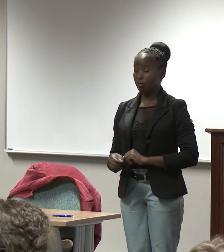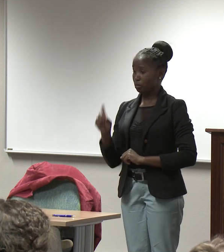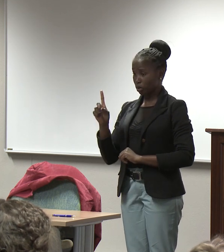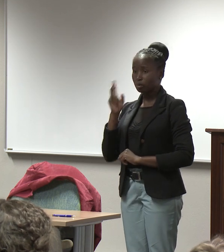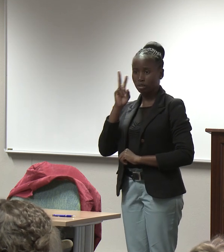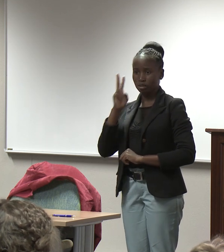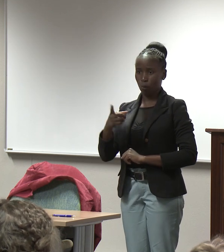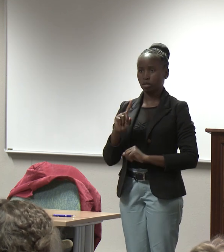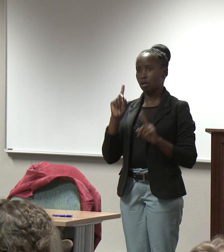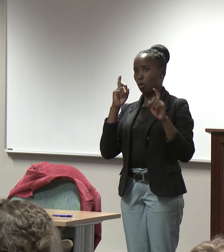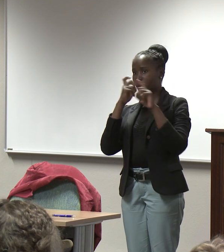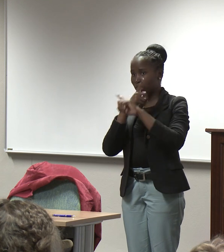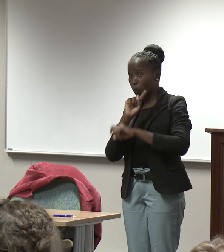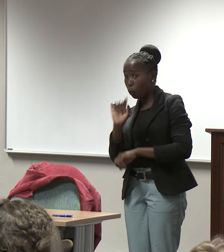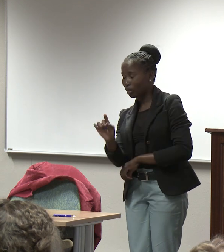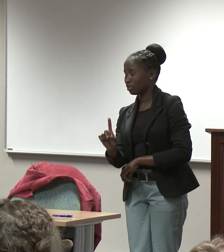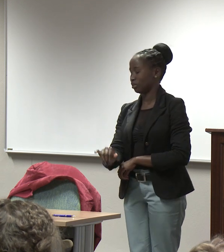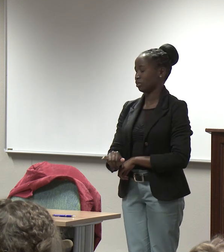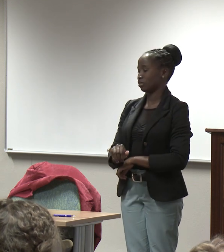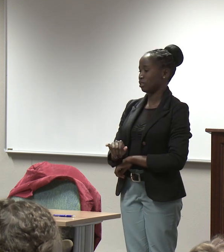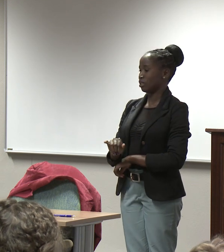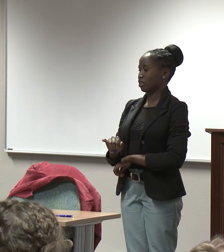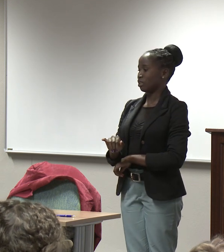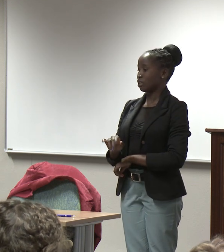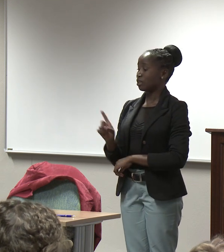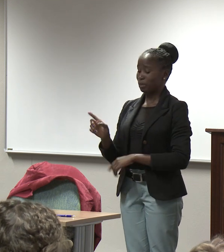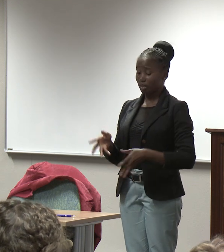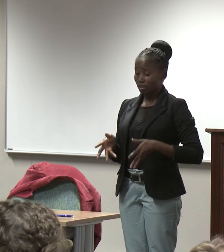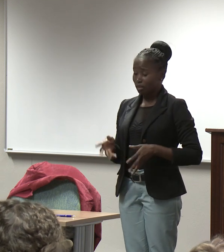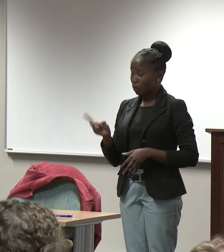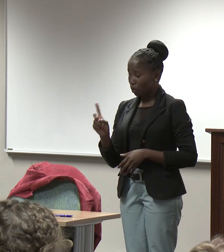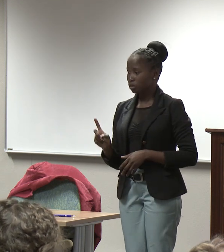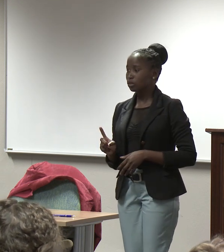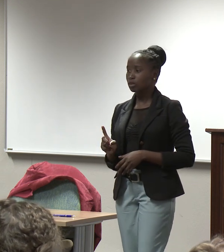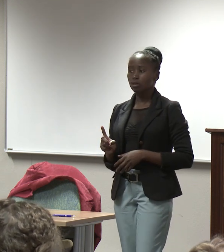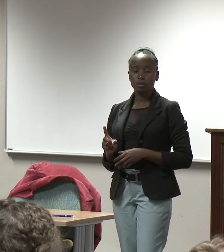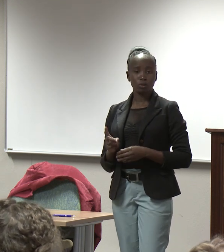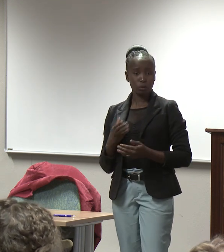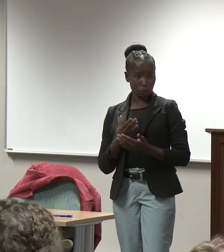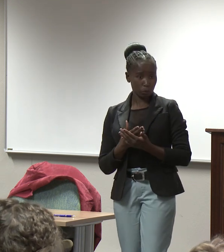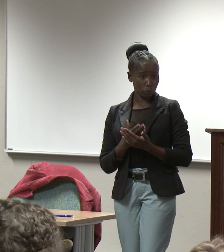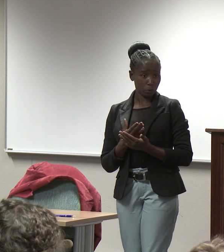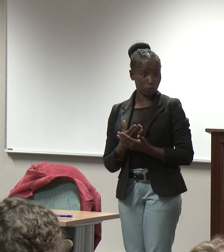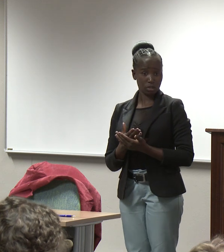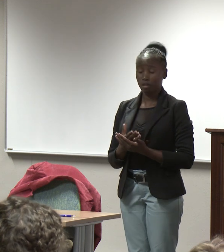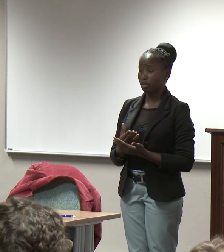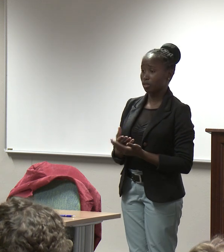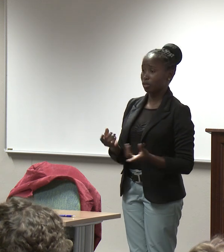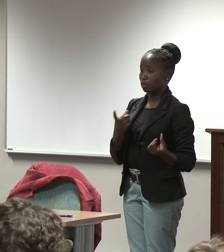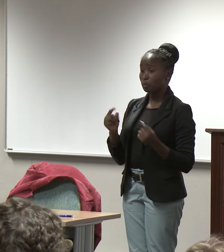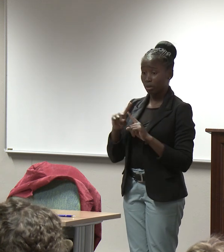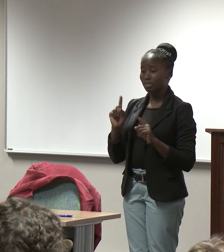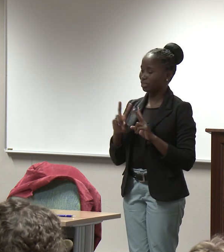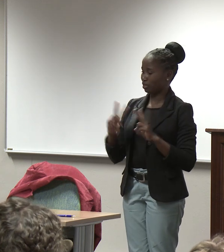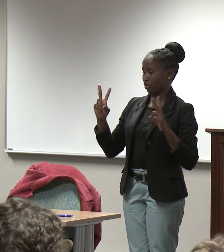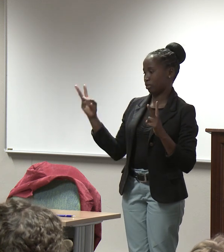complexities. The guy that taught me this could have been Franz Fanon, of course. Was a great influence on